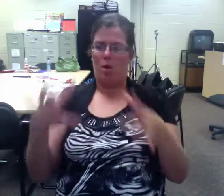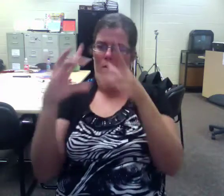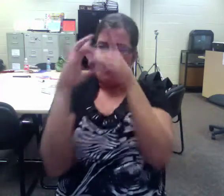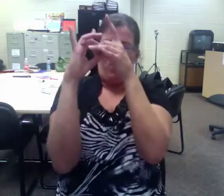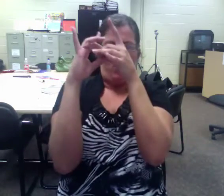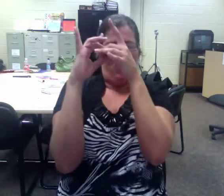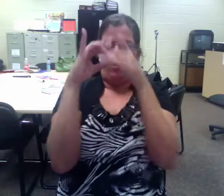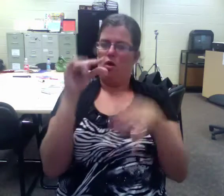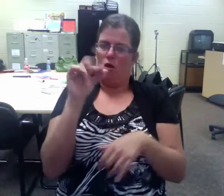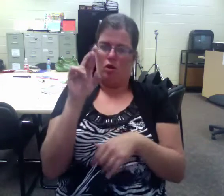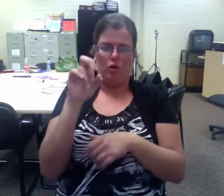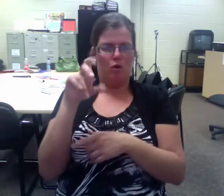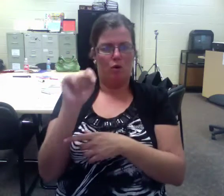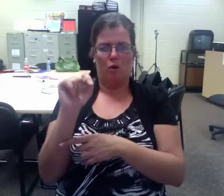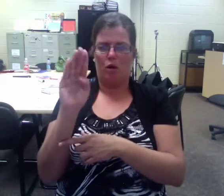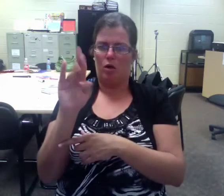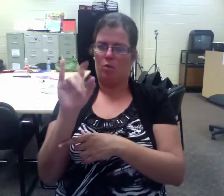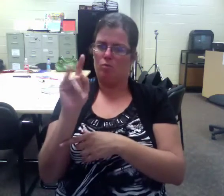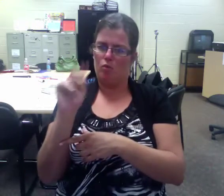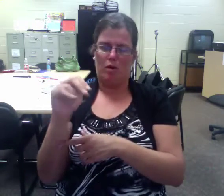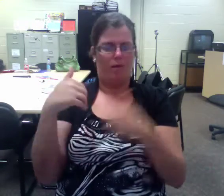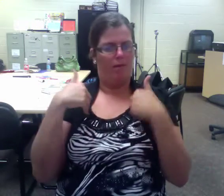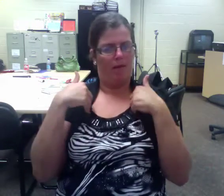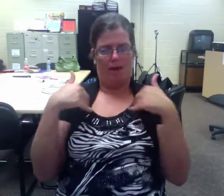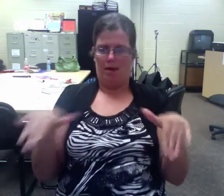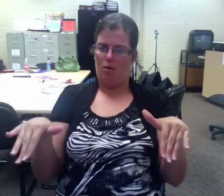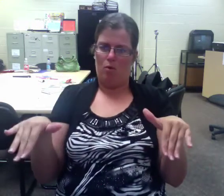supported the colonies.